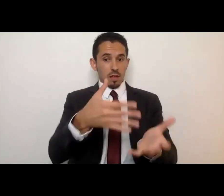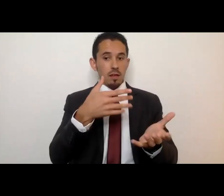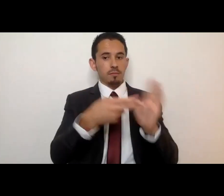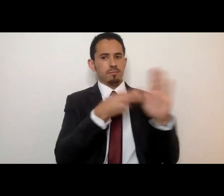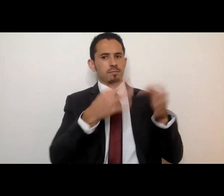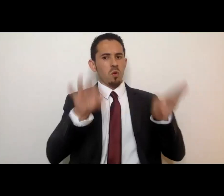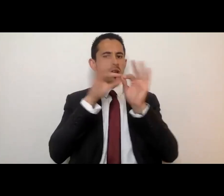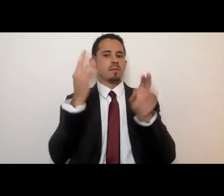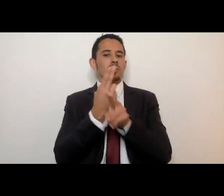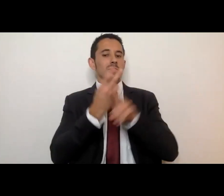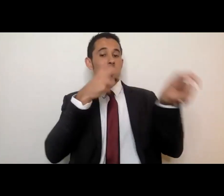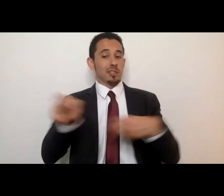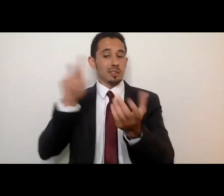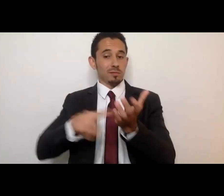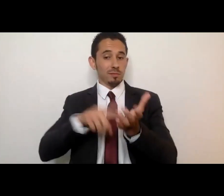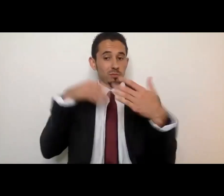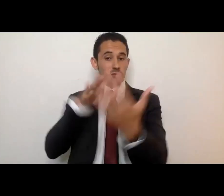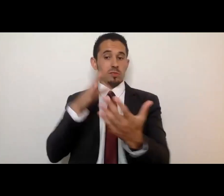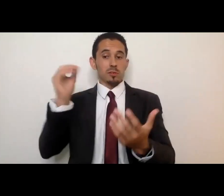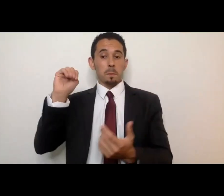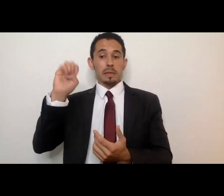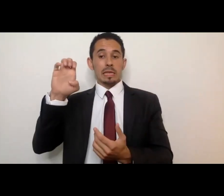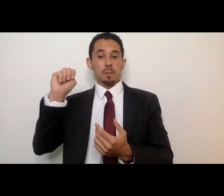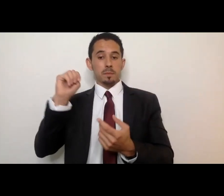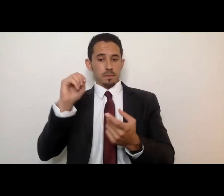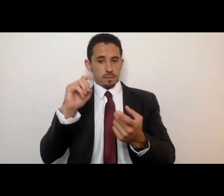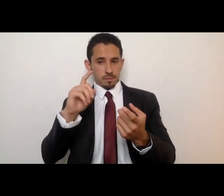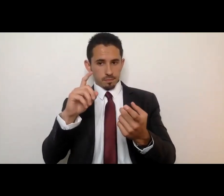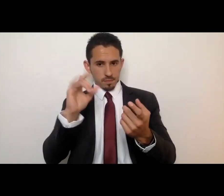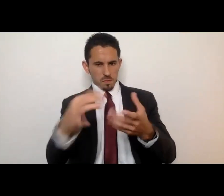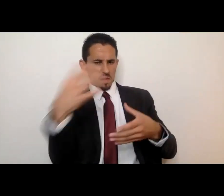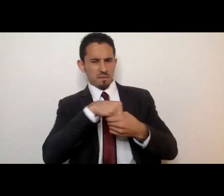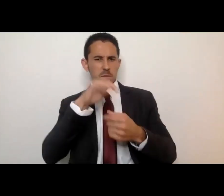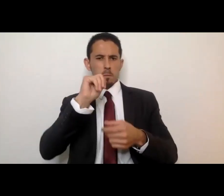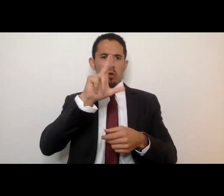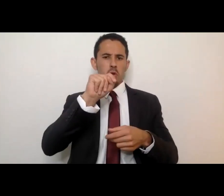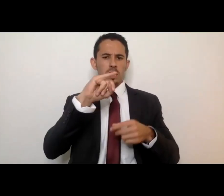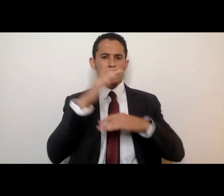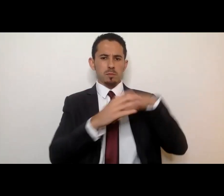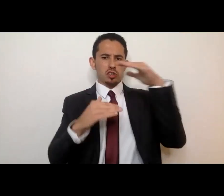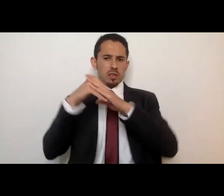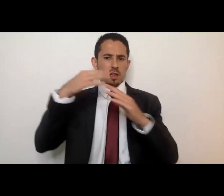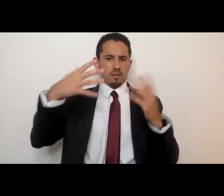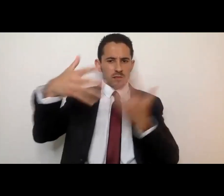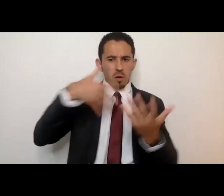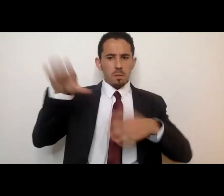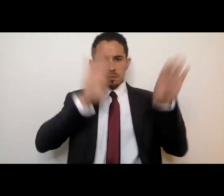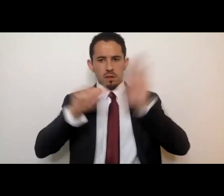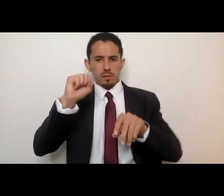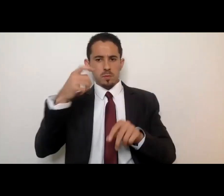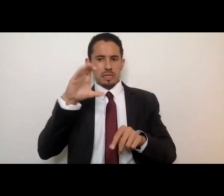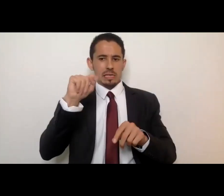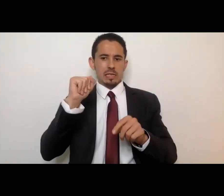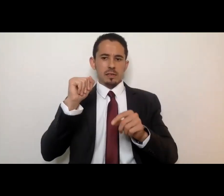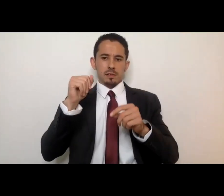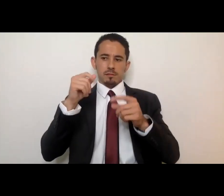In closing, all 3 findings in the study saw the importance of using the medical ecological model and the translation process, because